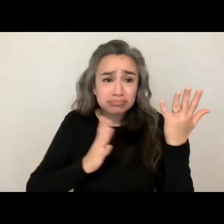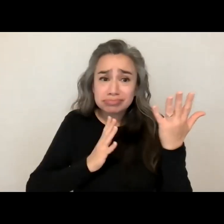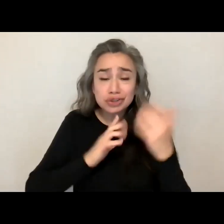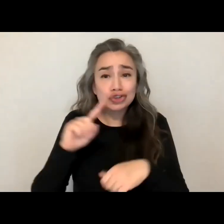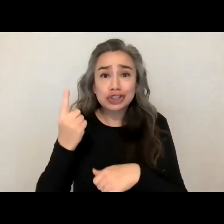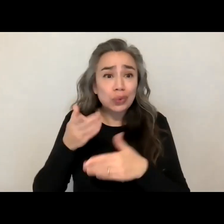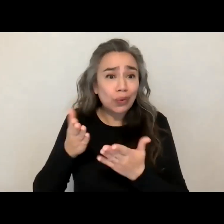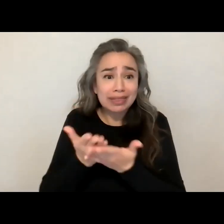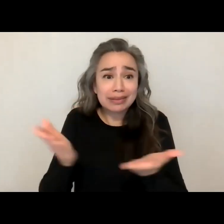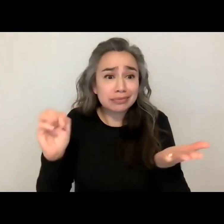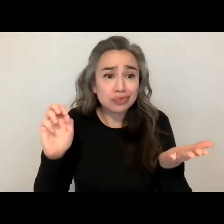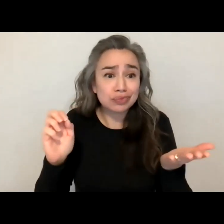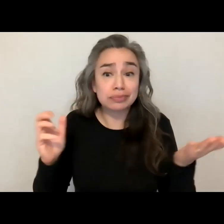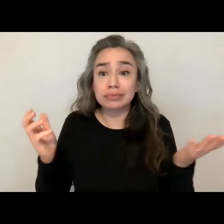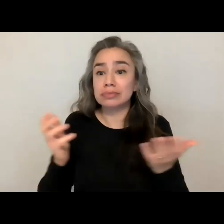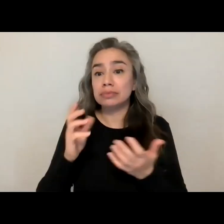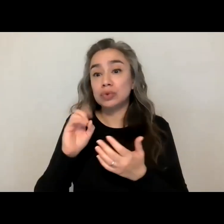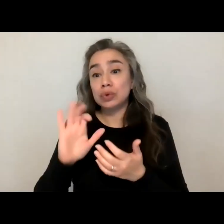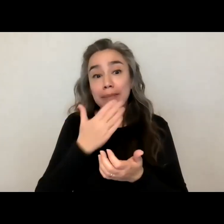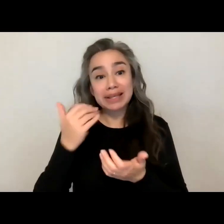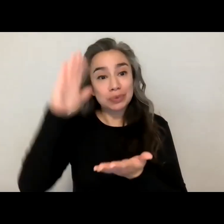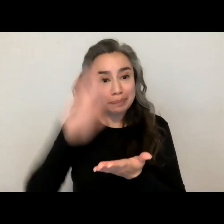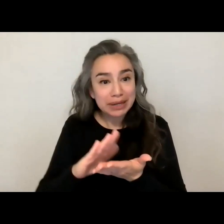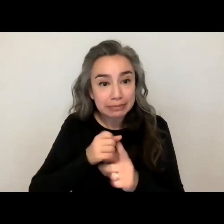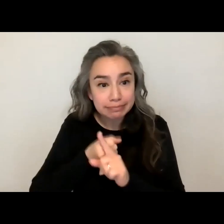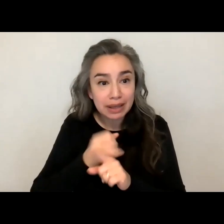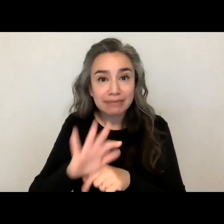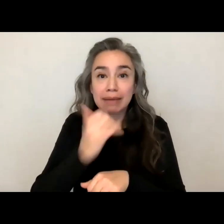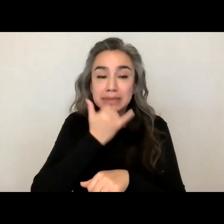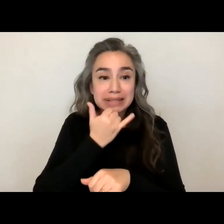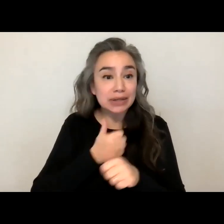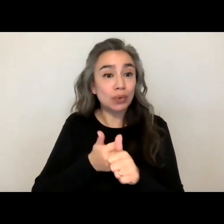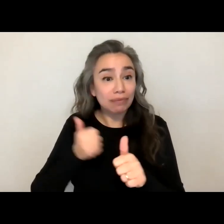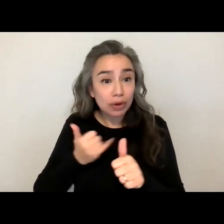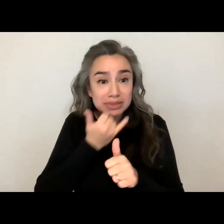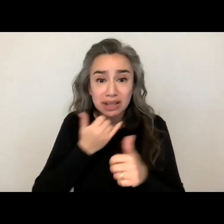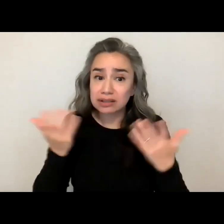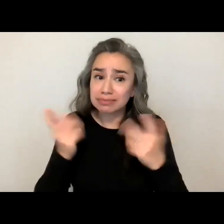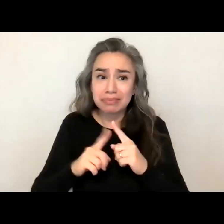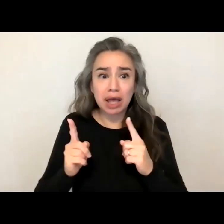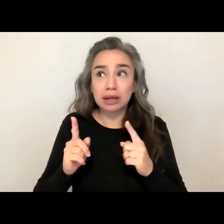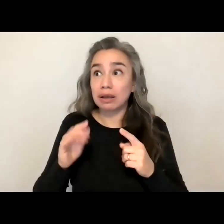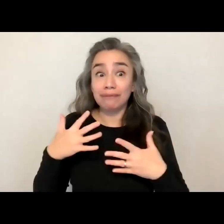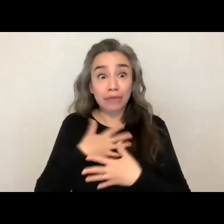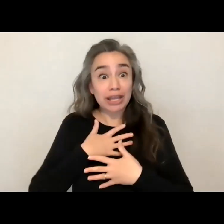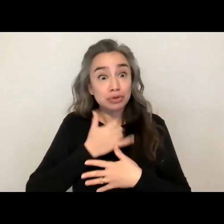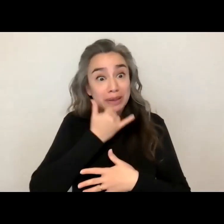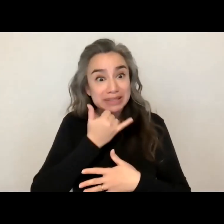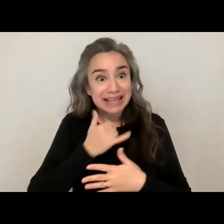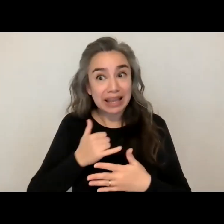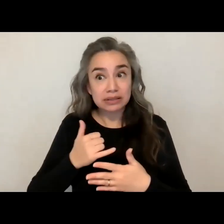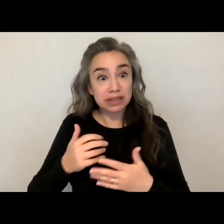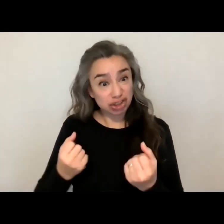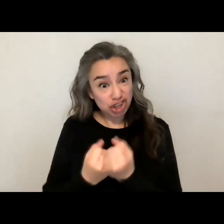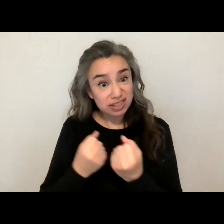try to mitigate the impact of those mistakes, to try to avoid them whenever you can, but that doesn't justify not taking action. But